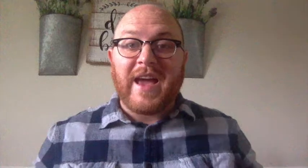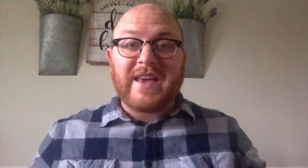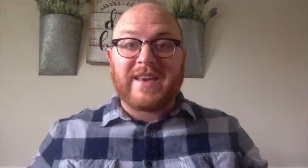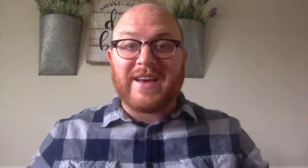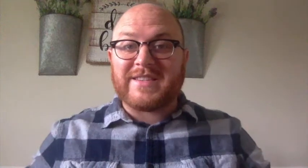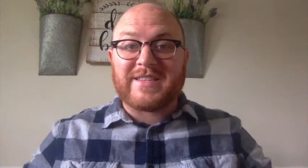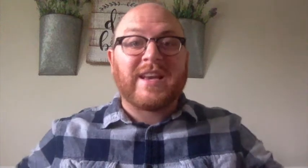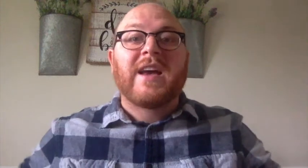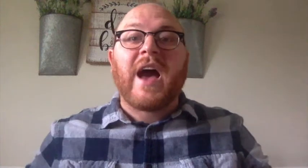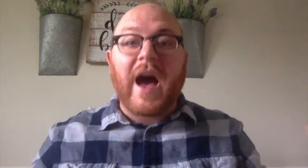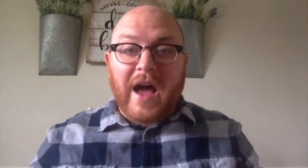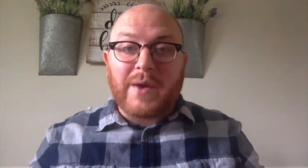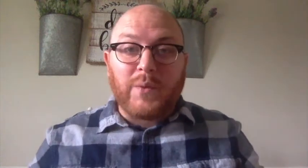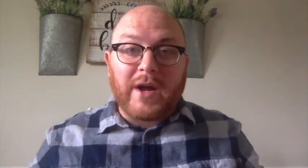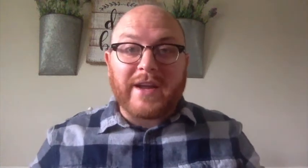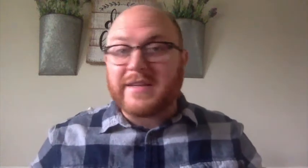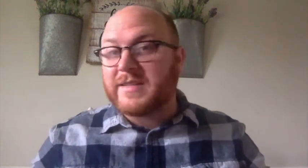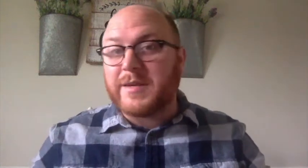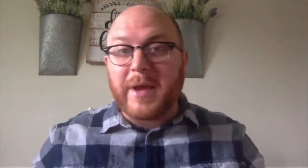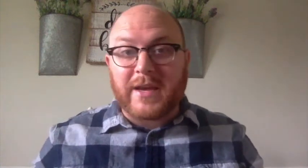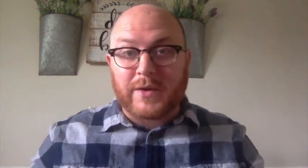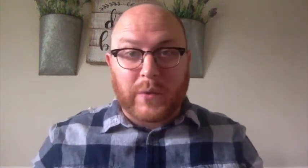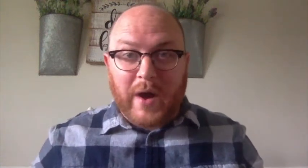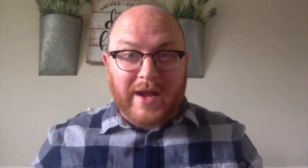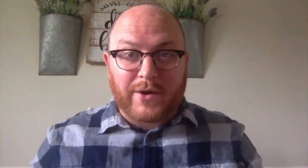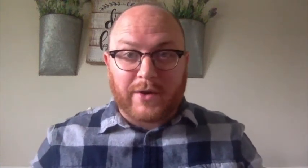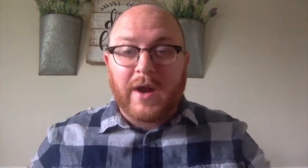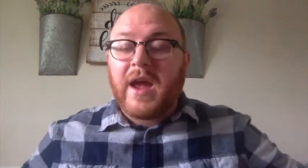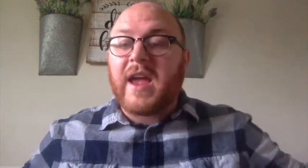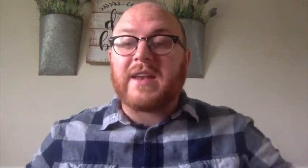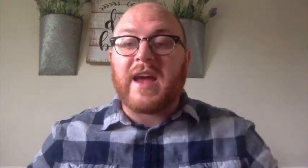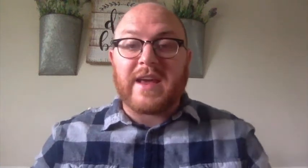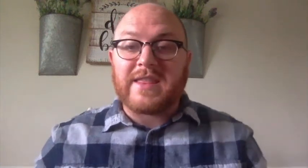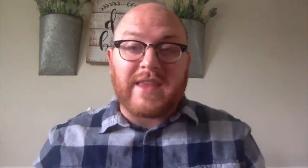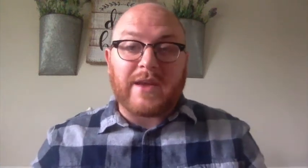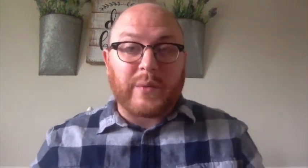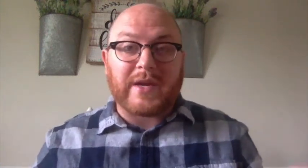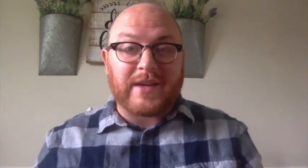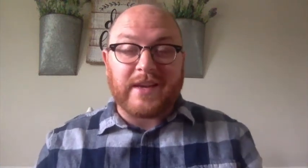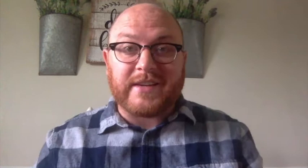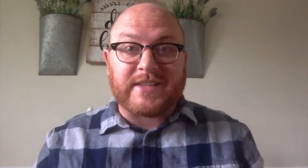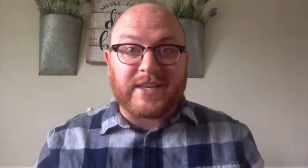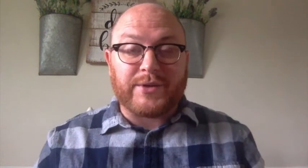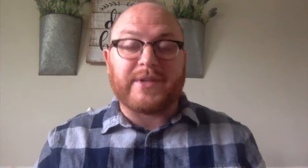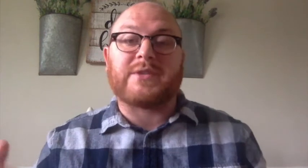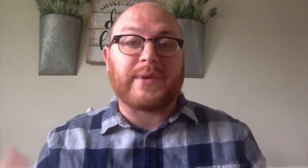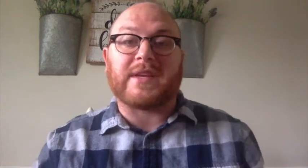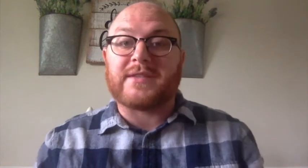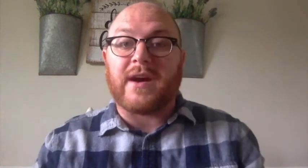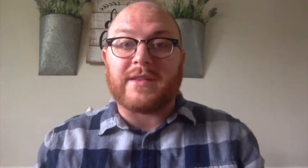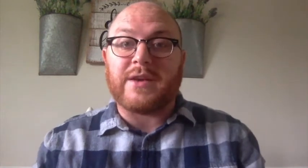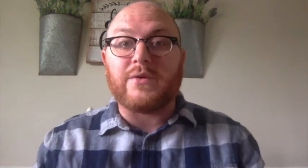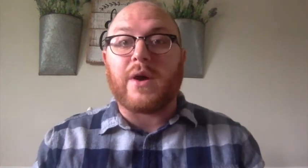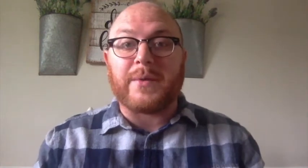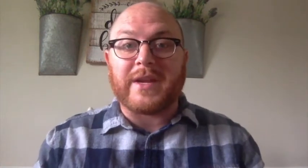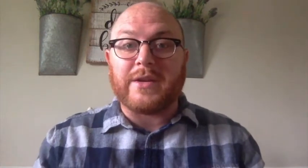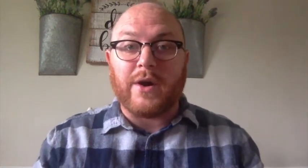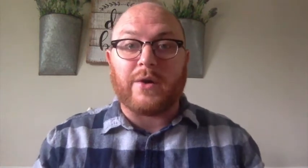Hey kids, I want us to make a choir, and I think we can easily do this with a song that you already know,